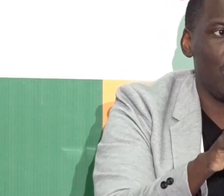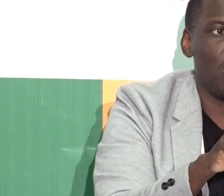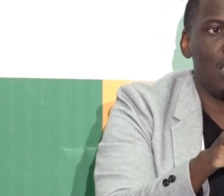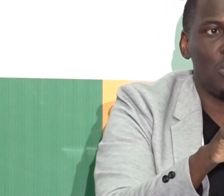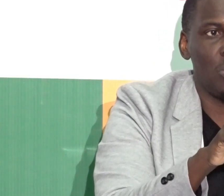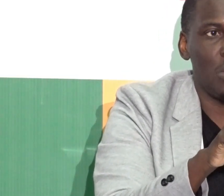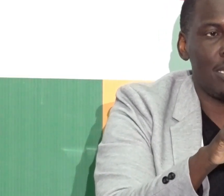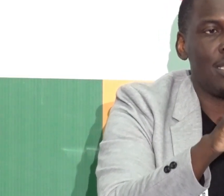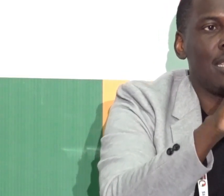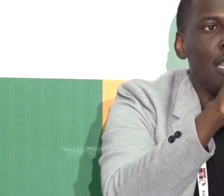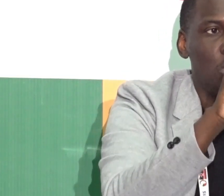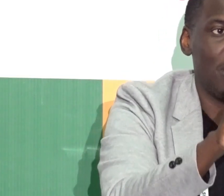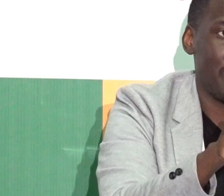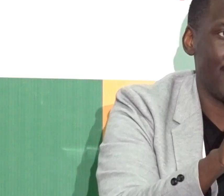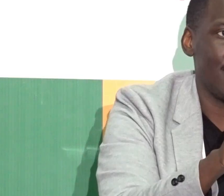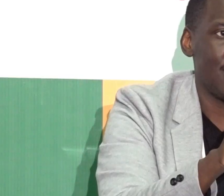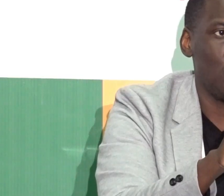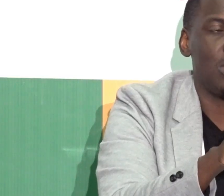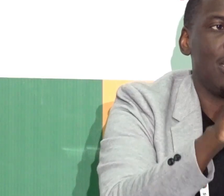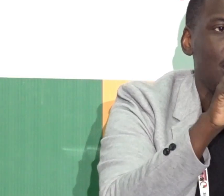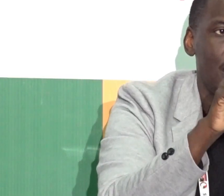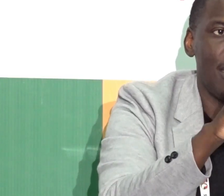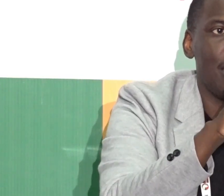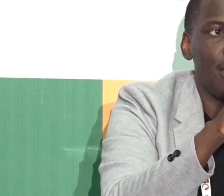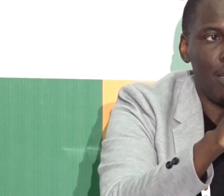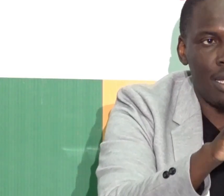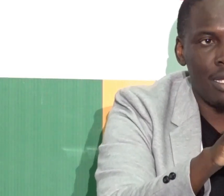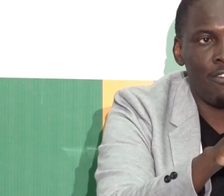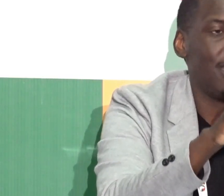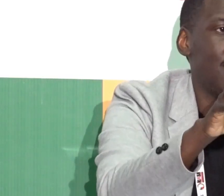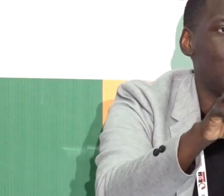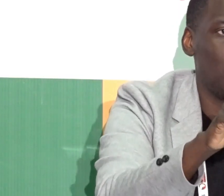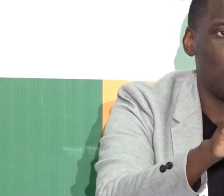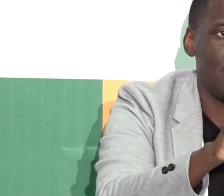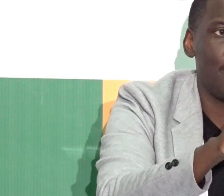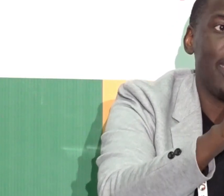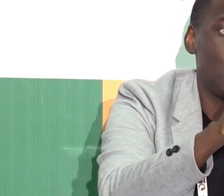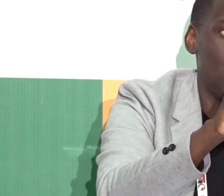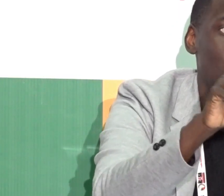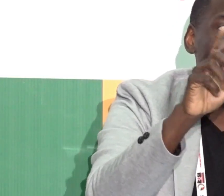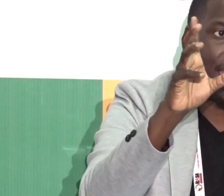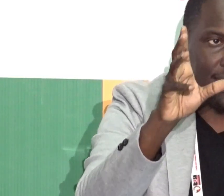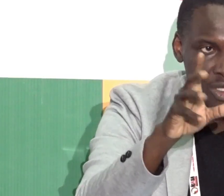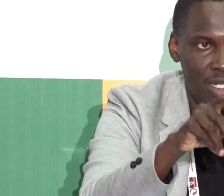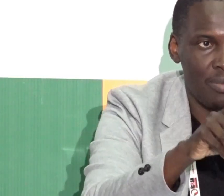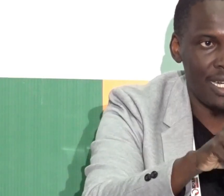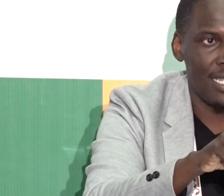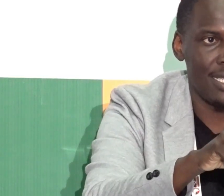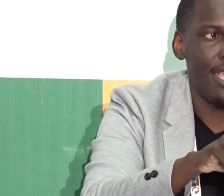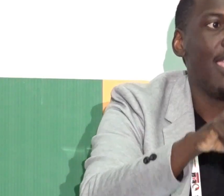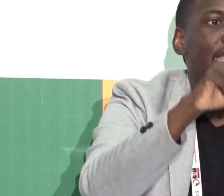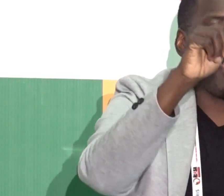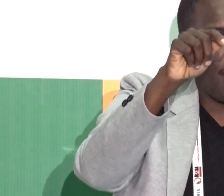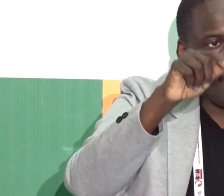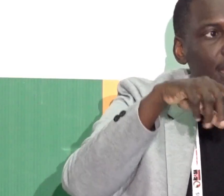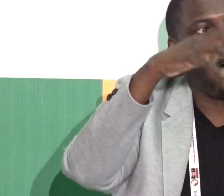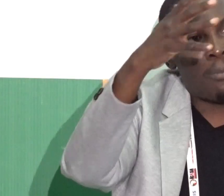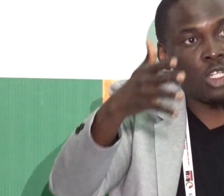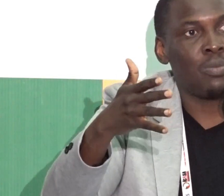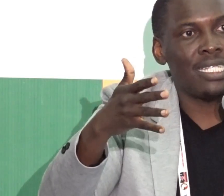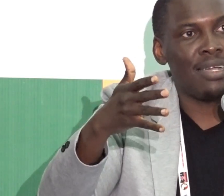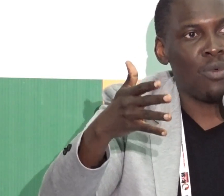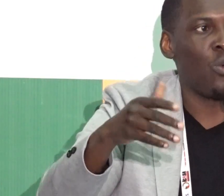mental health issues during pregnancy using the validated tools, the PHQ-9 during pregnancy, and